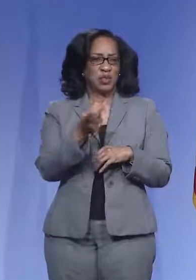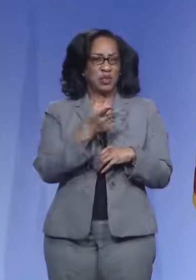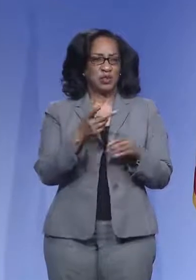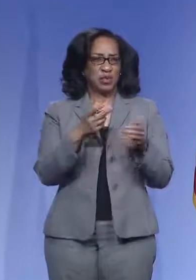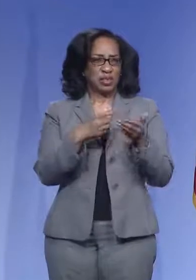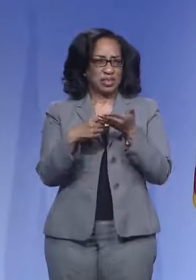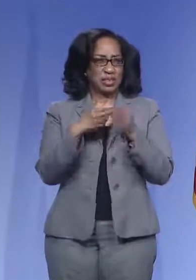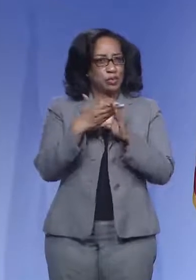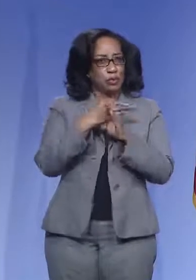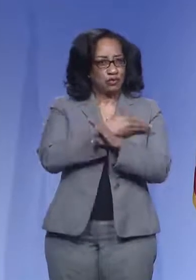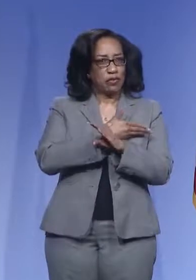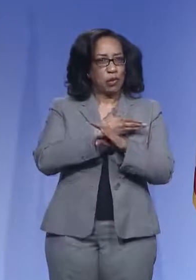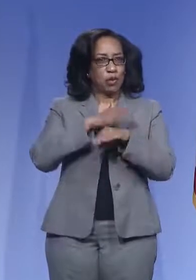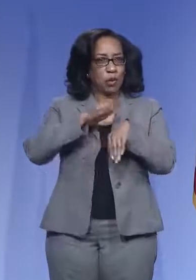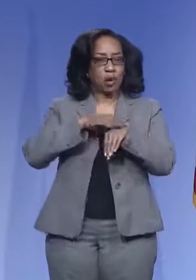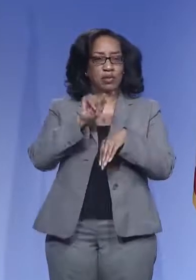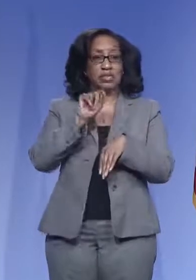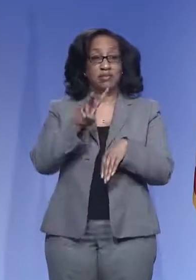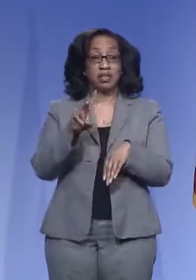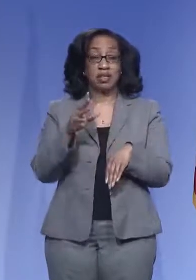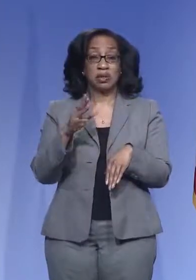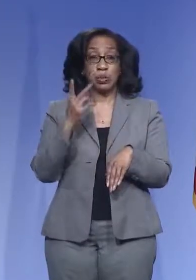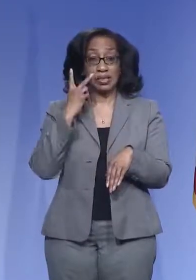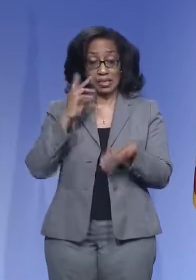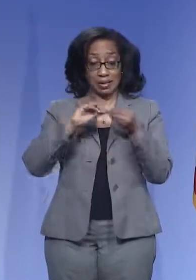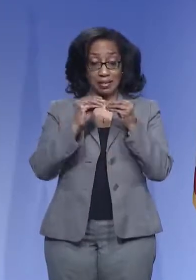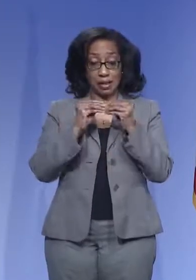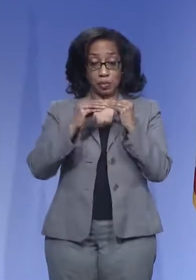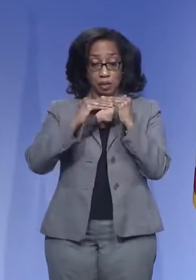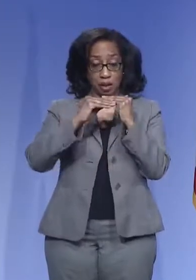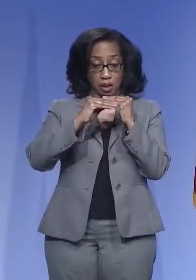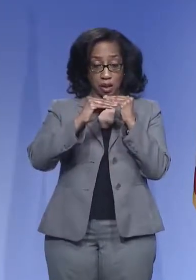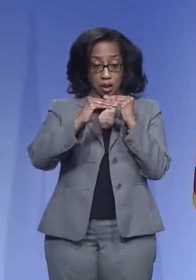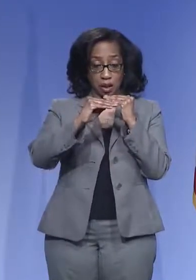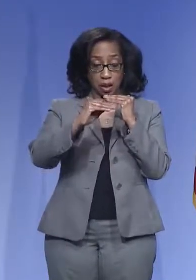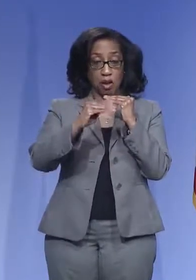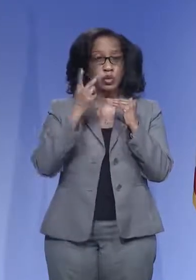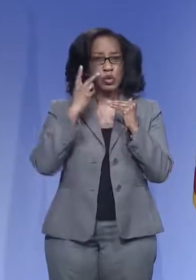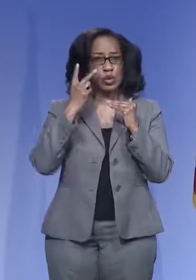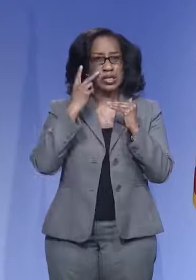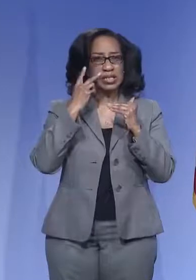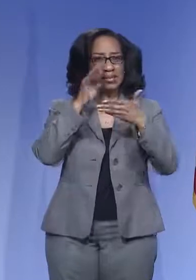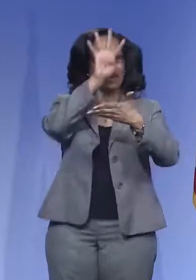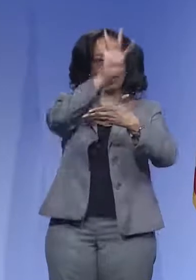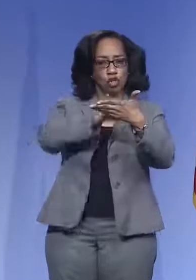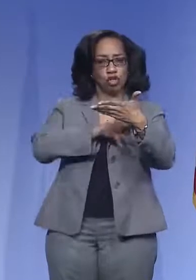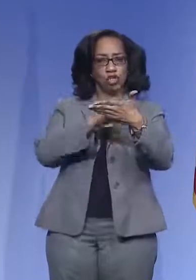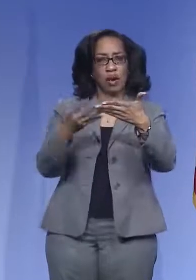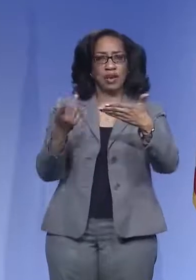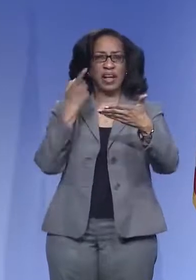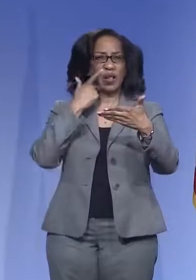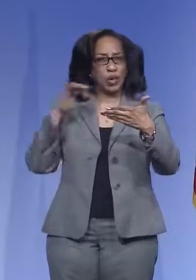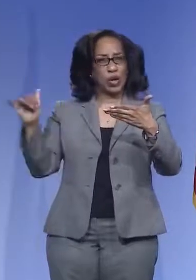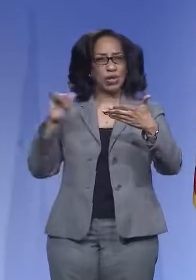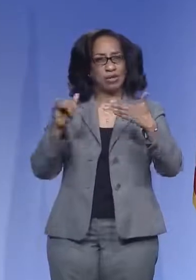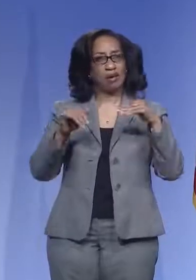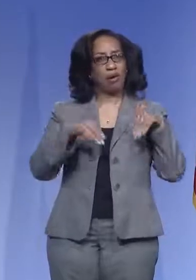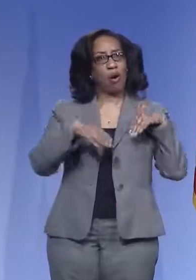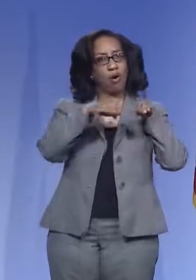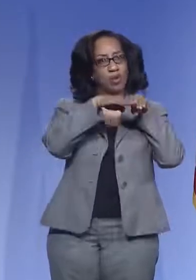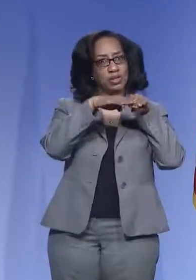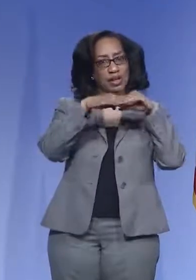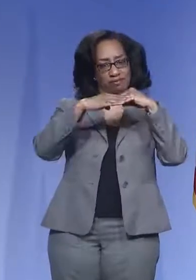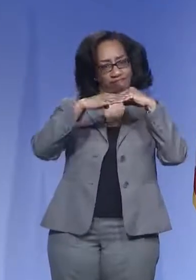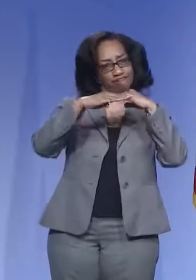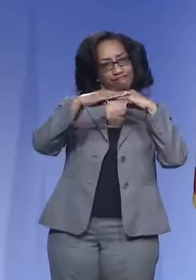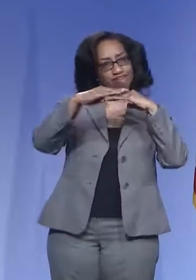yes, the cases are relatively flat, but it looks flat on the chart relative to the very huge peaks that we had